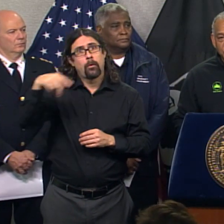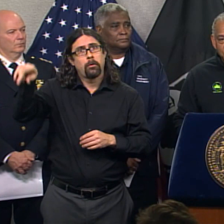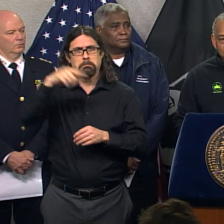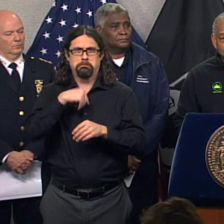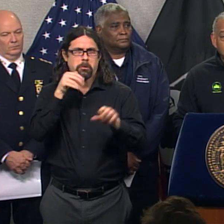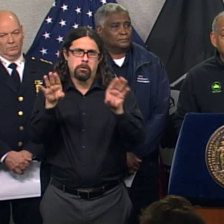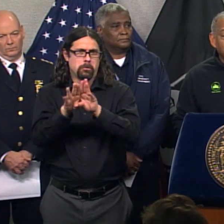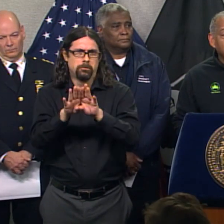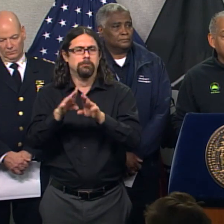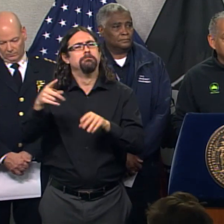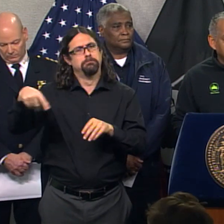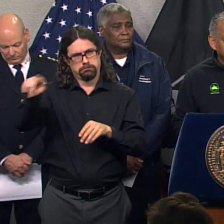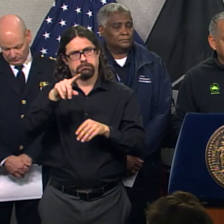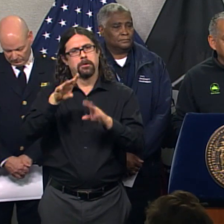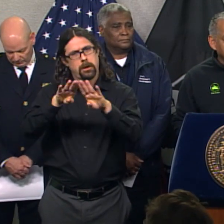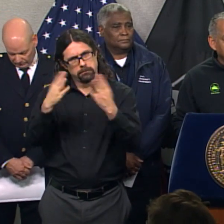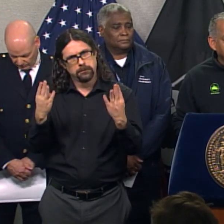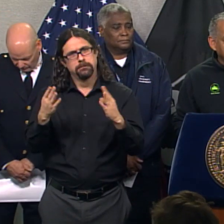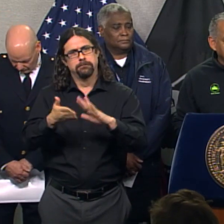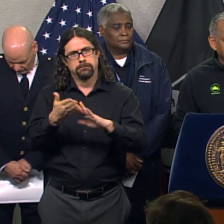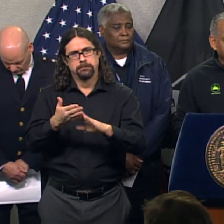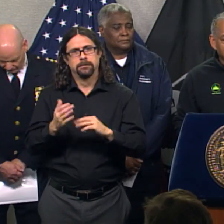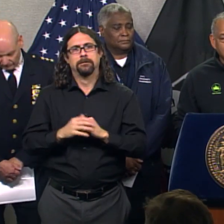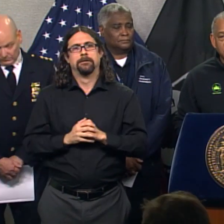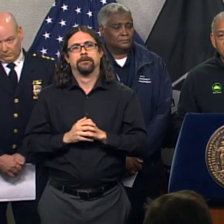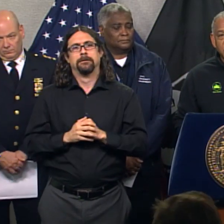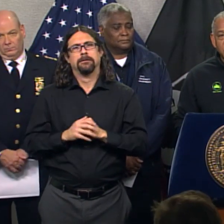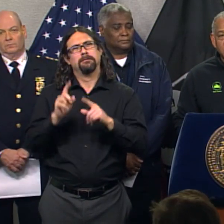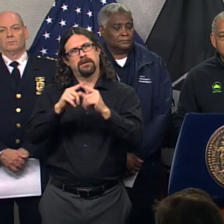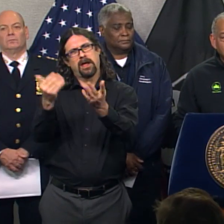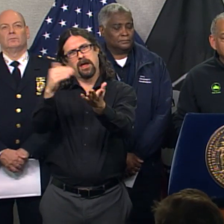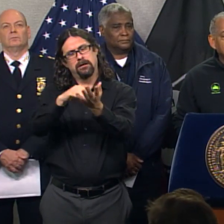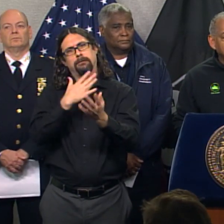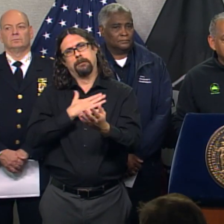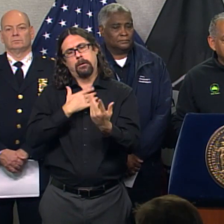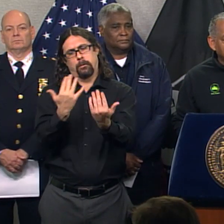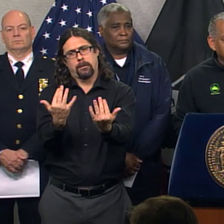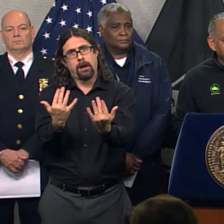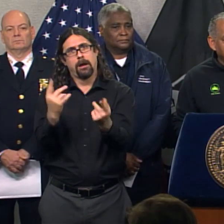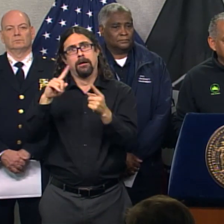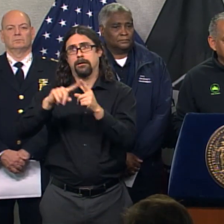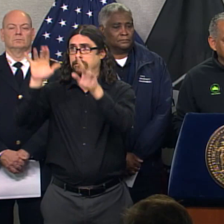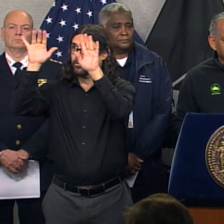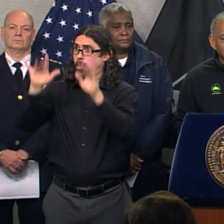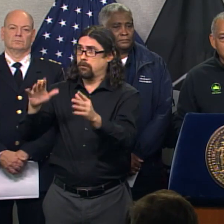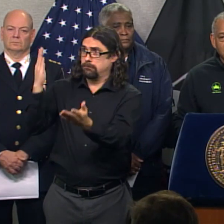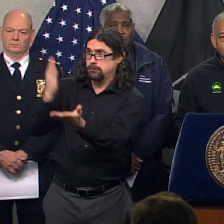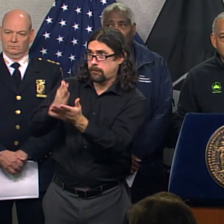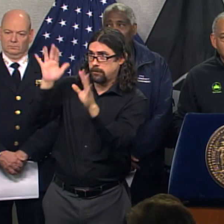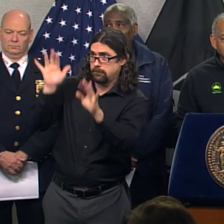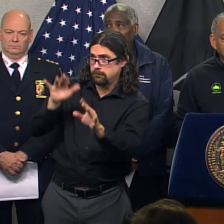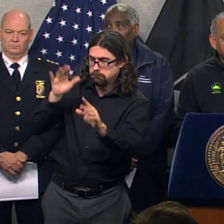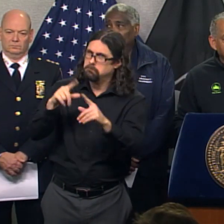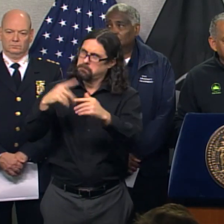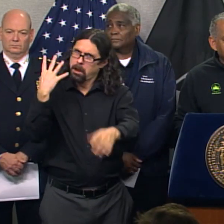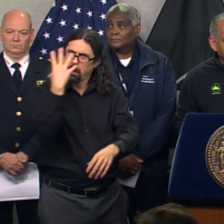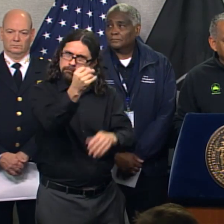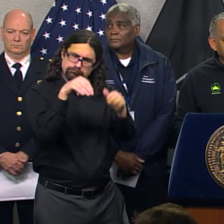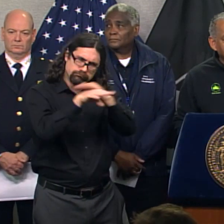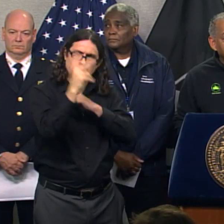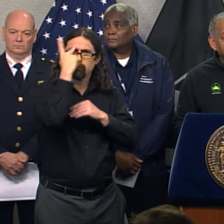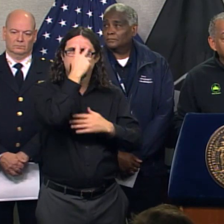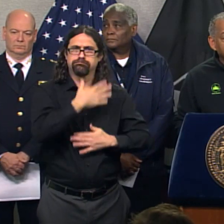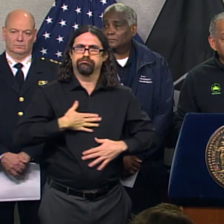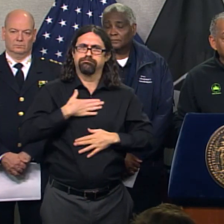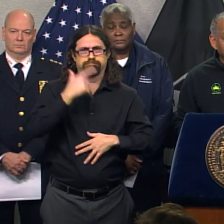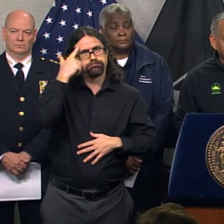for both children and dog owners to just gravitate to parks. Because of the conditions and limited visibility, we're encouraging extreme caution,